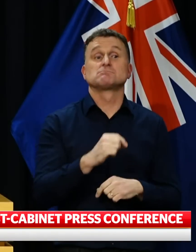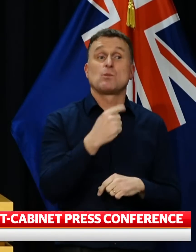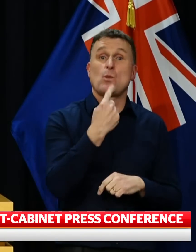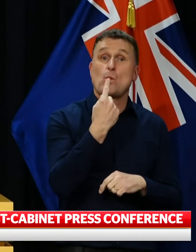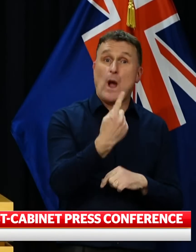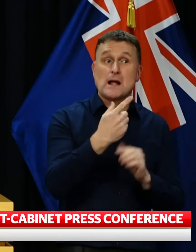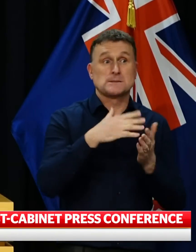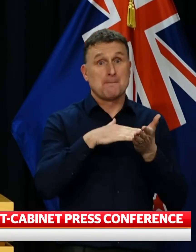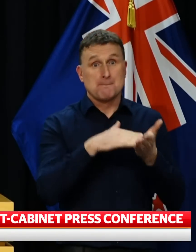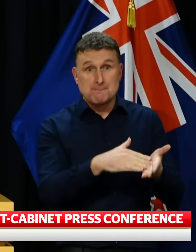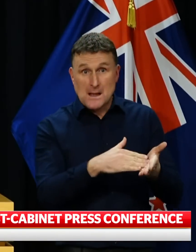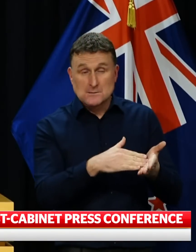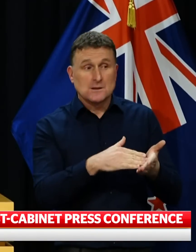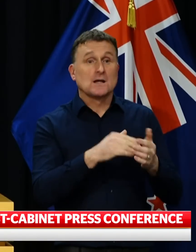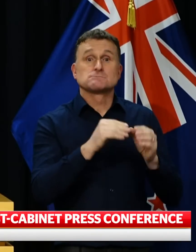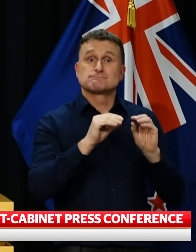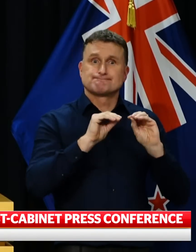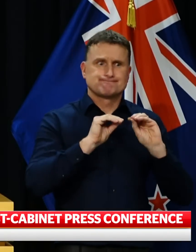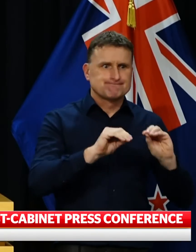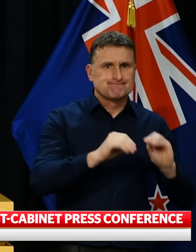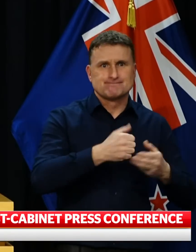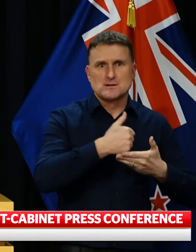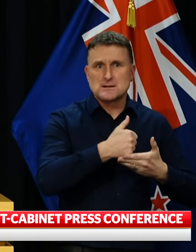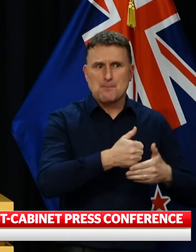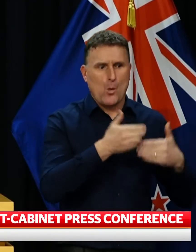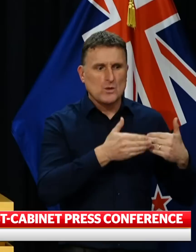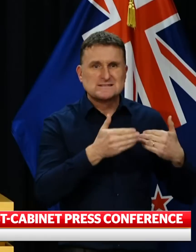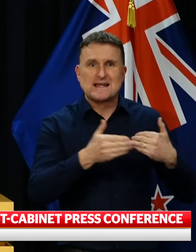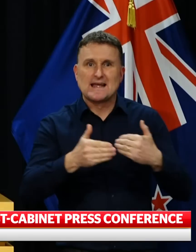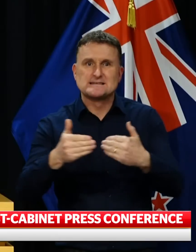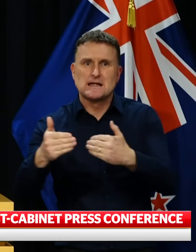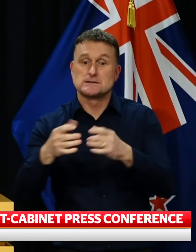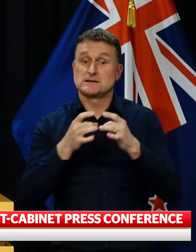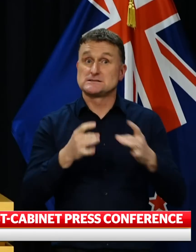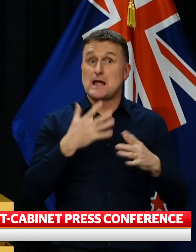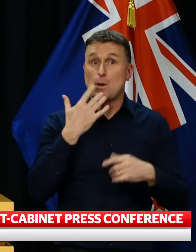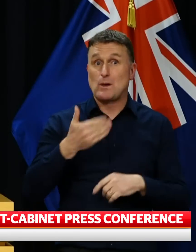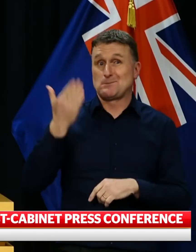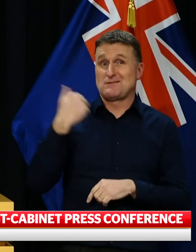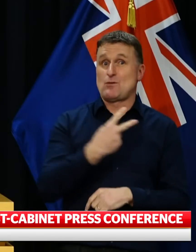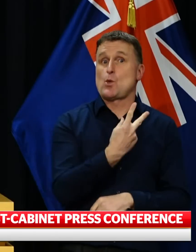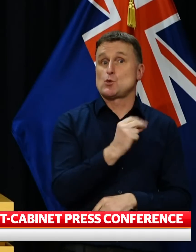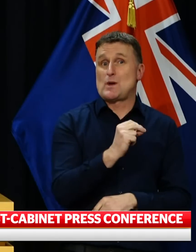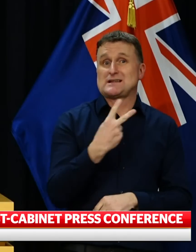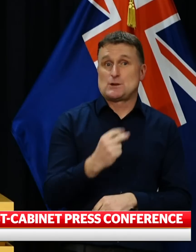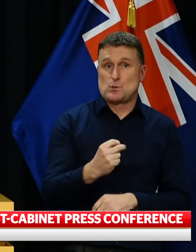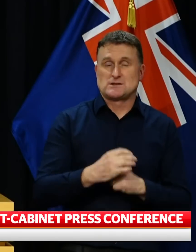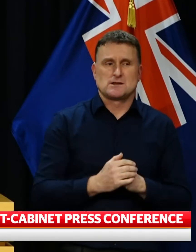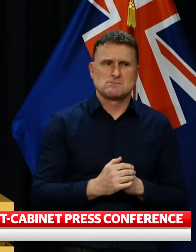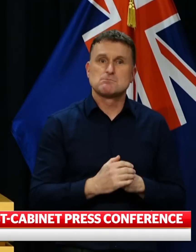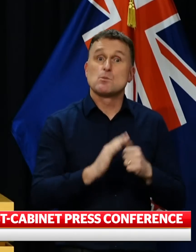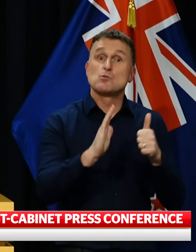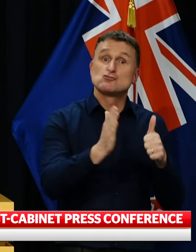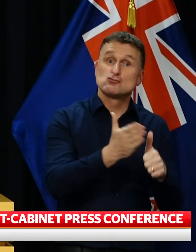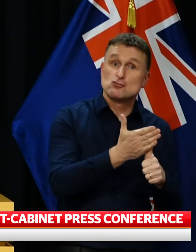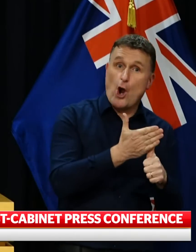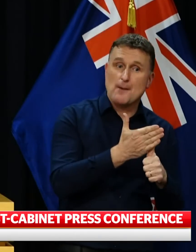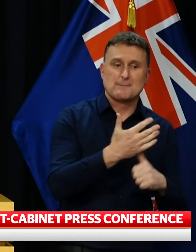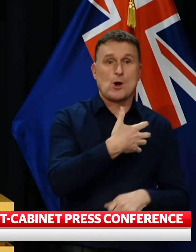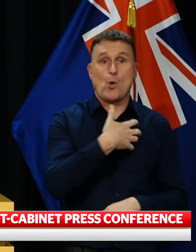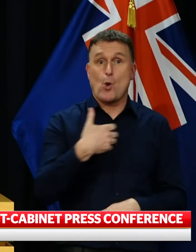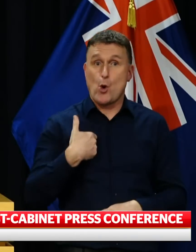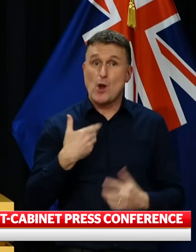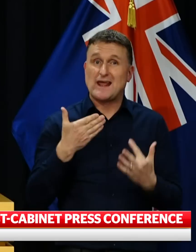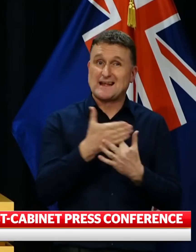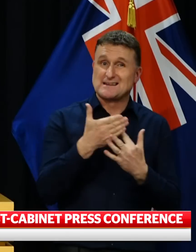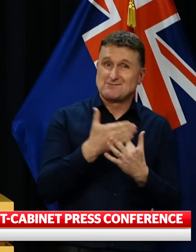support sessions milestone since it started delivering services back in 2020. Primary and early intervention services like